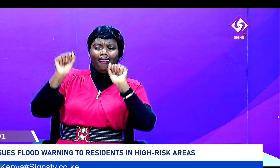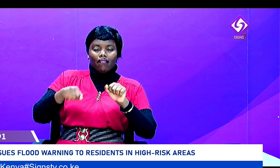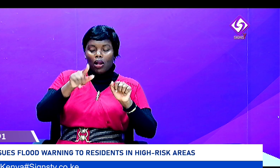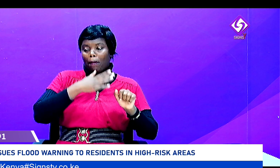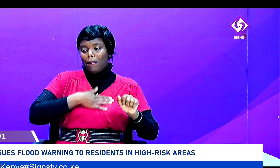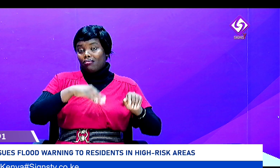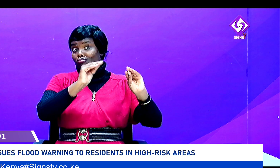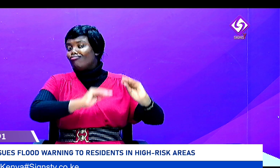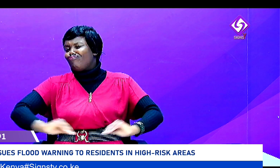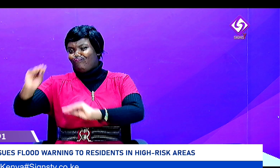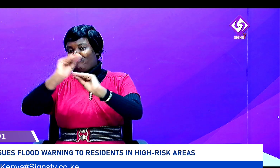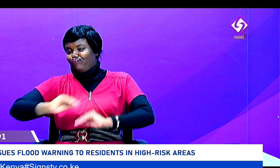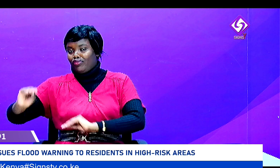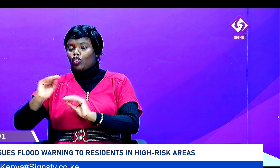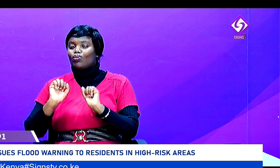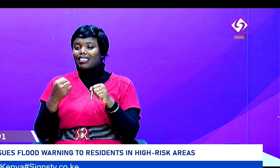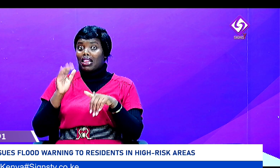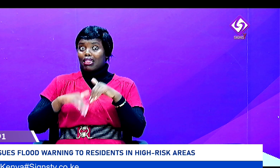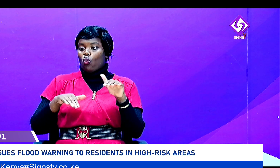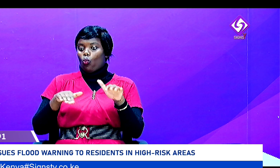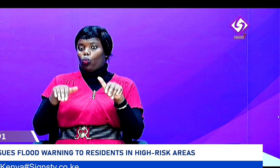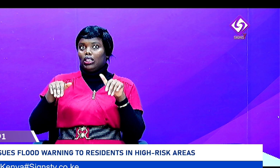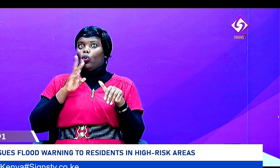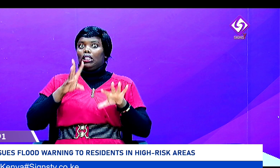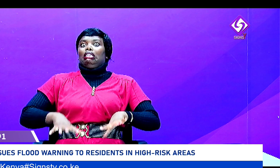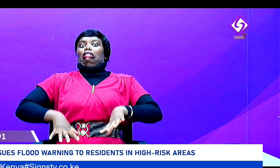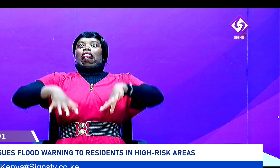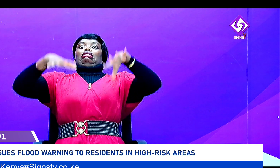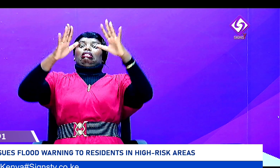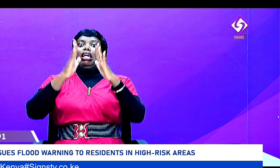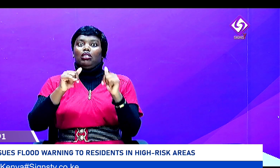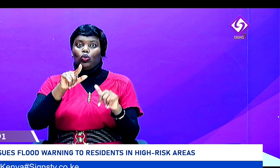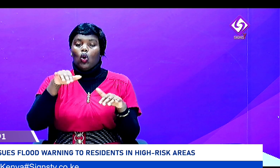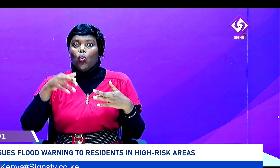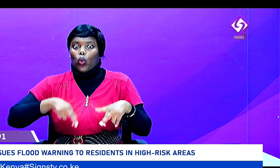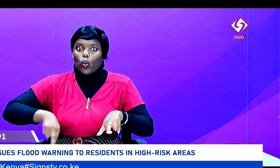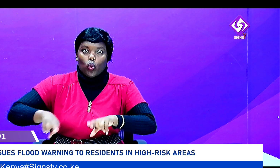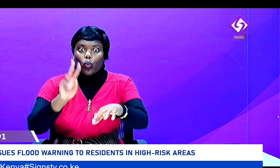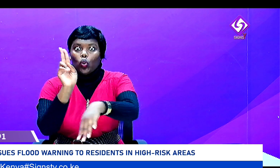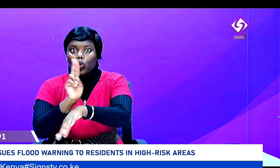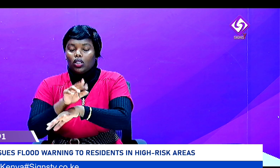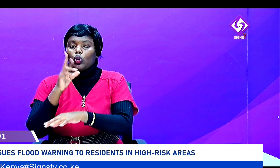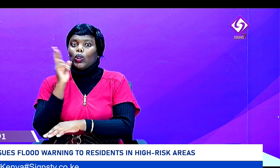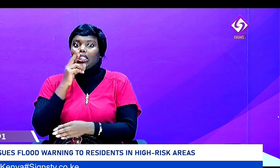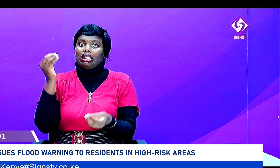And the foreseen areas of flood, you can relocate so that you can be safe, so that the flood cannot caught up